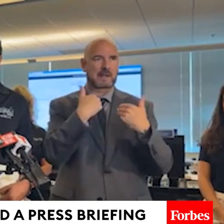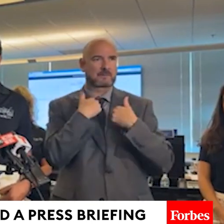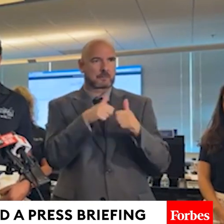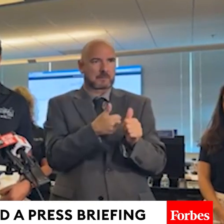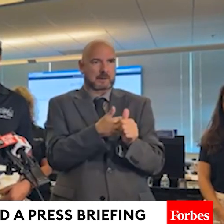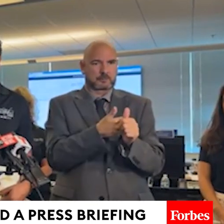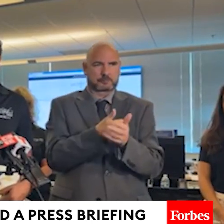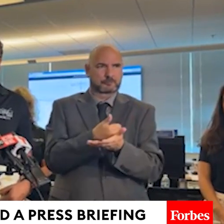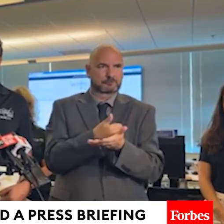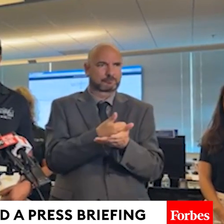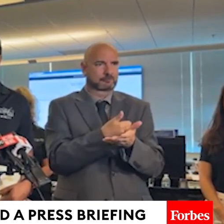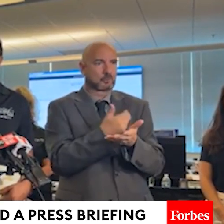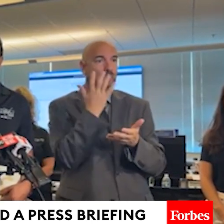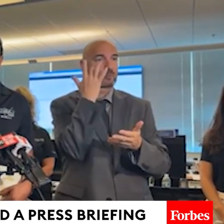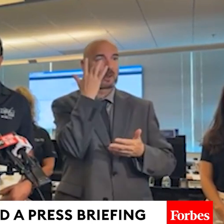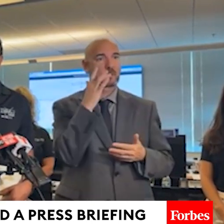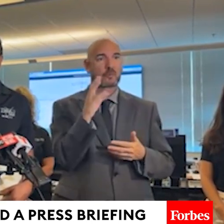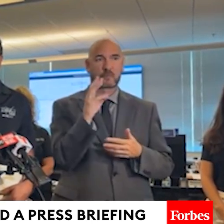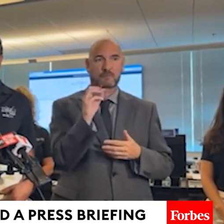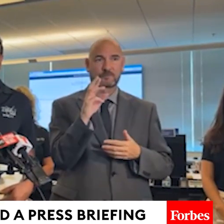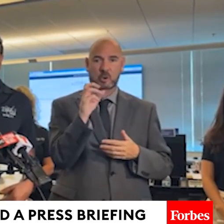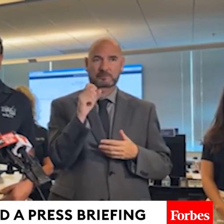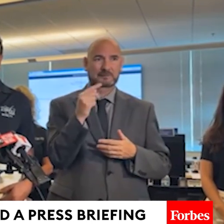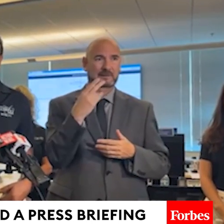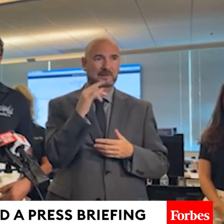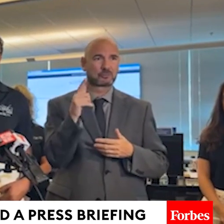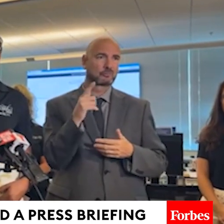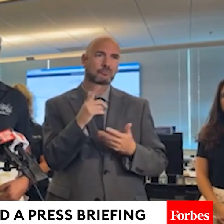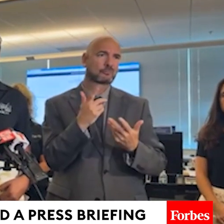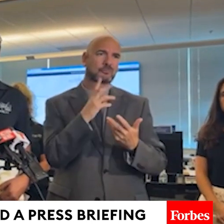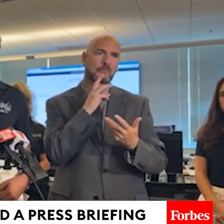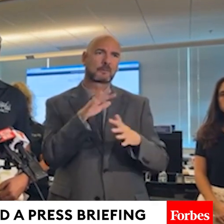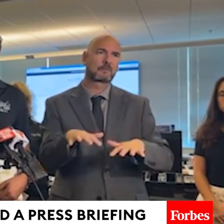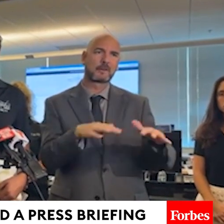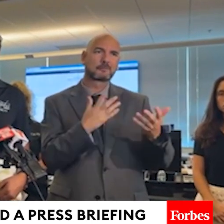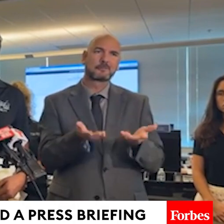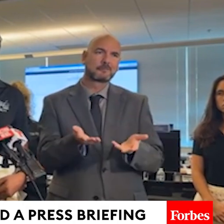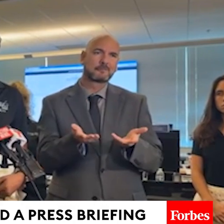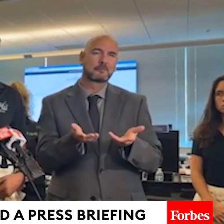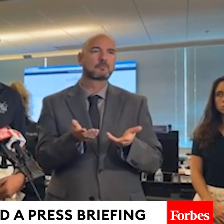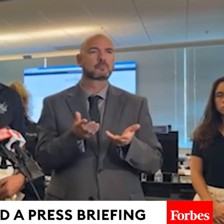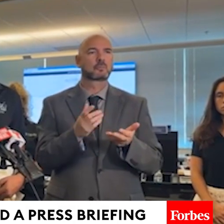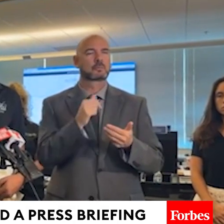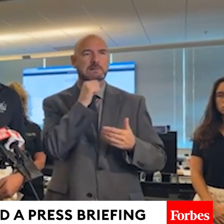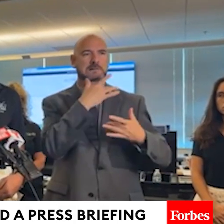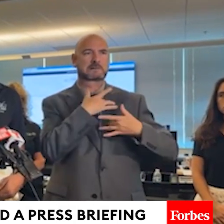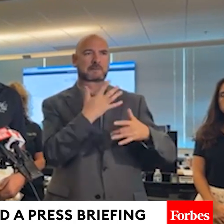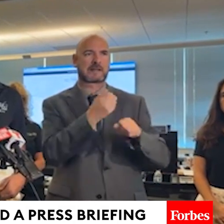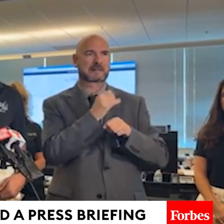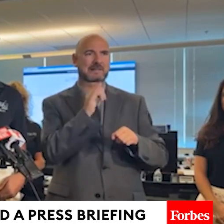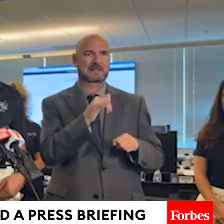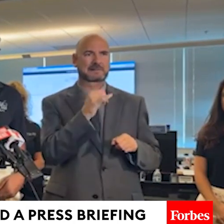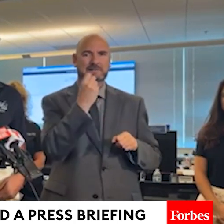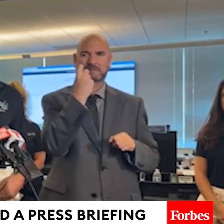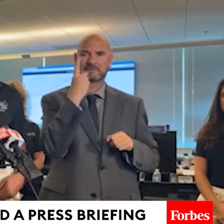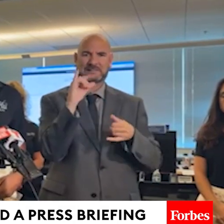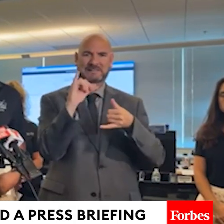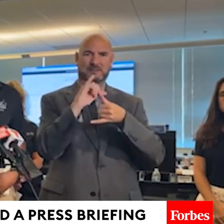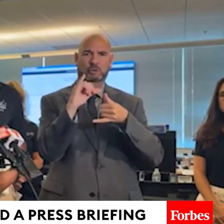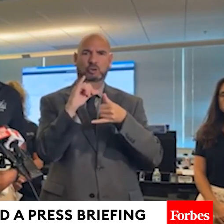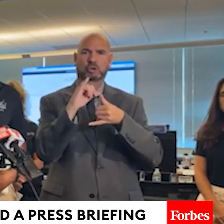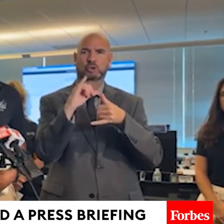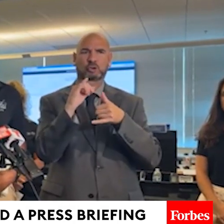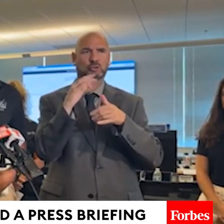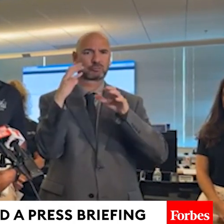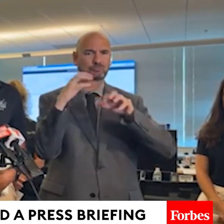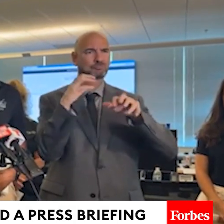like Forest Hills don't usually flood. They don't usually get 11 inches of rain, and it's obvious that